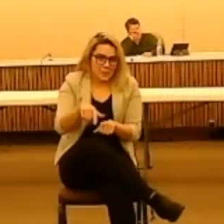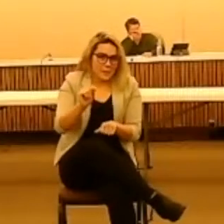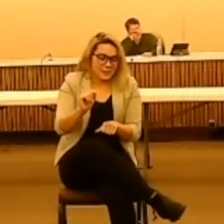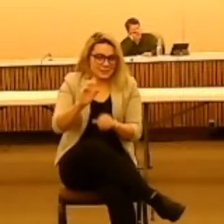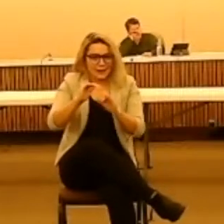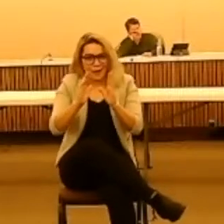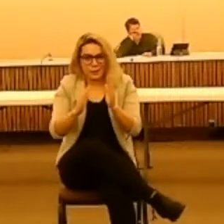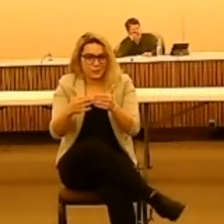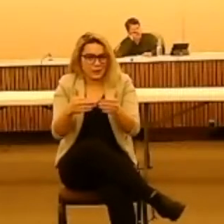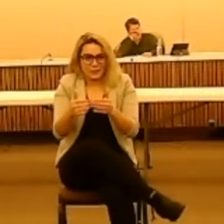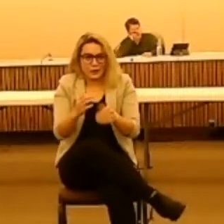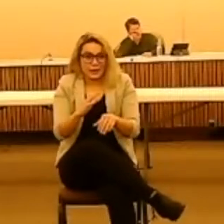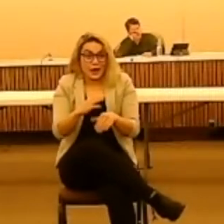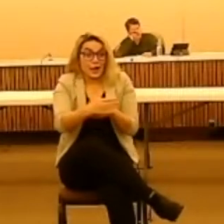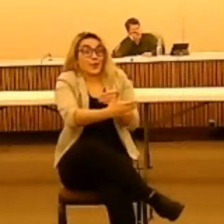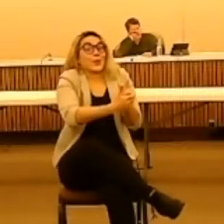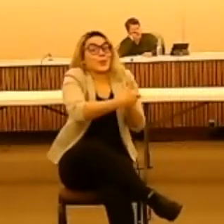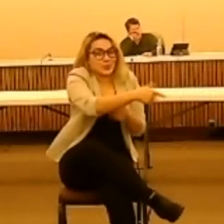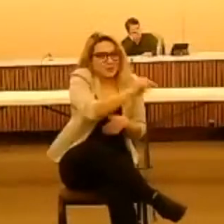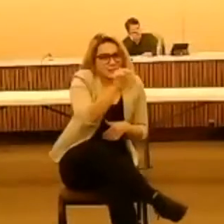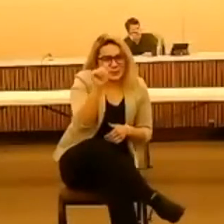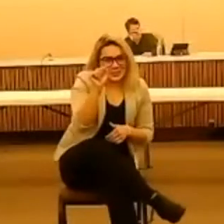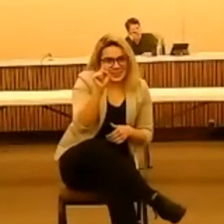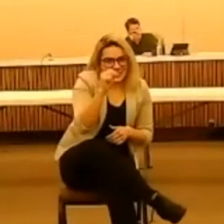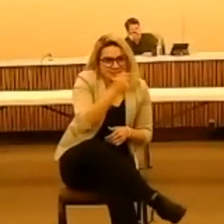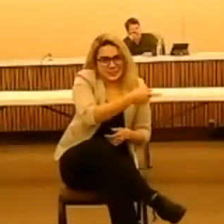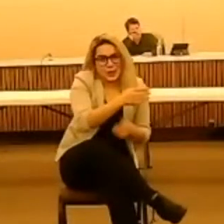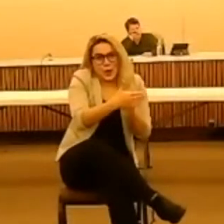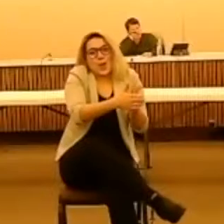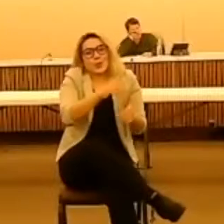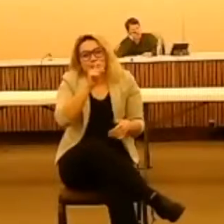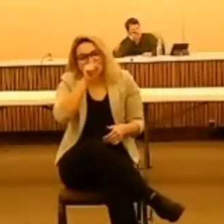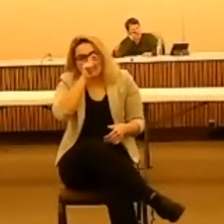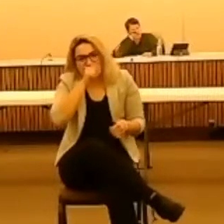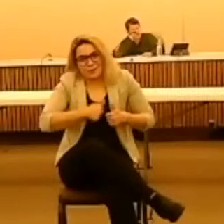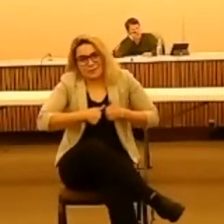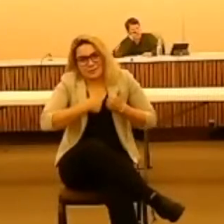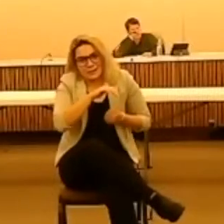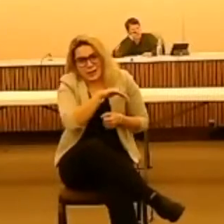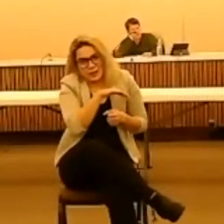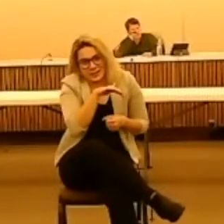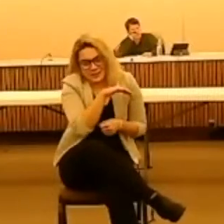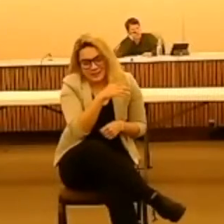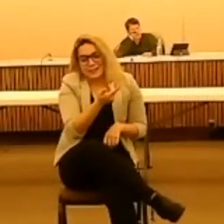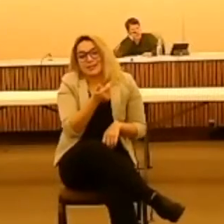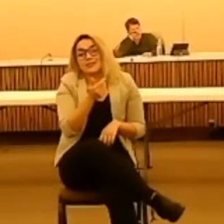nest location than is this one. Put it this way, most of Riverton is in between